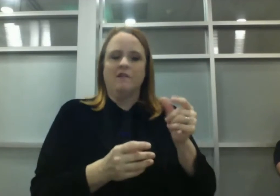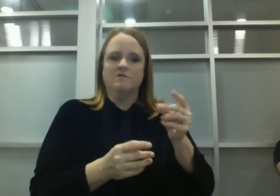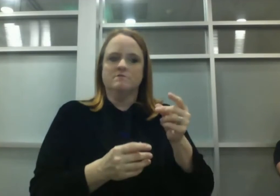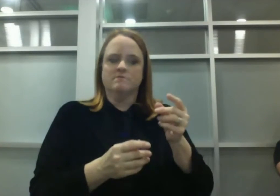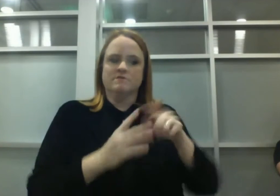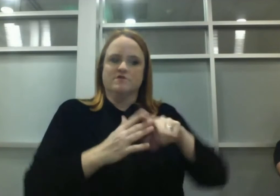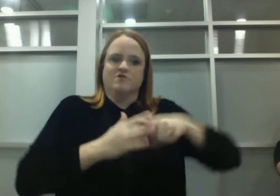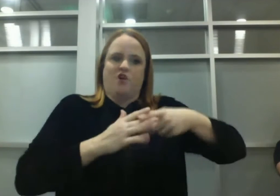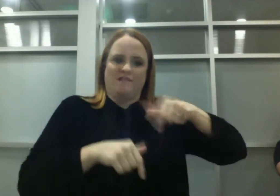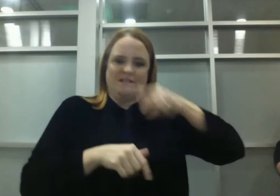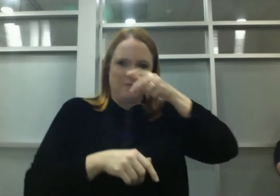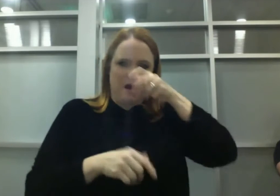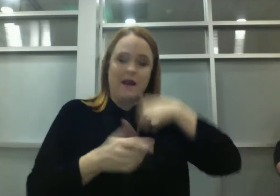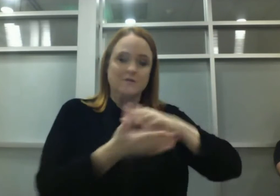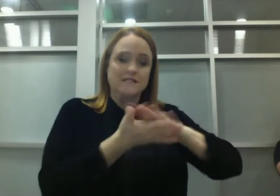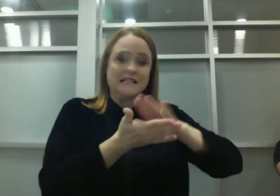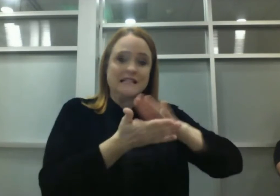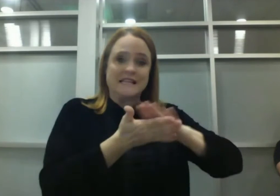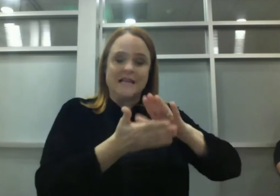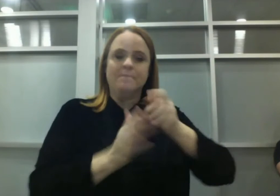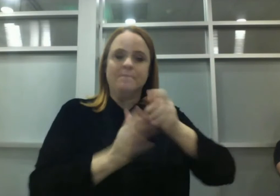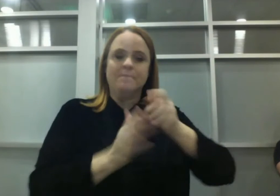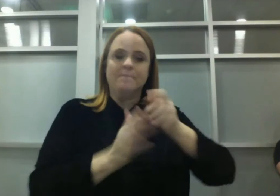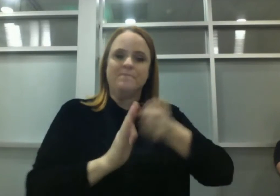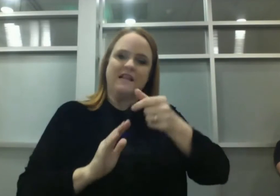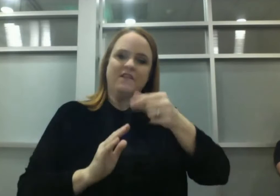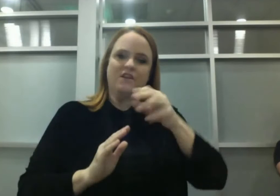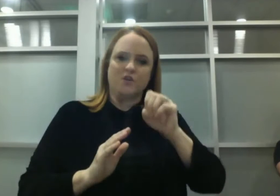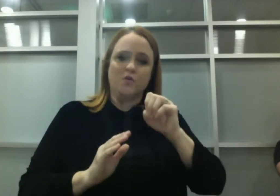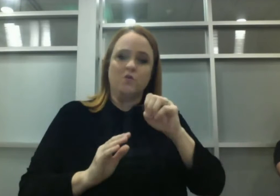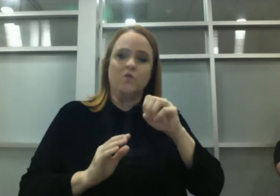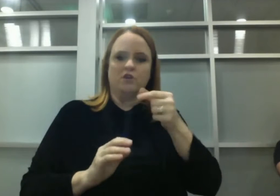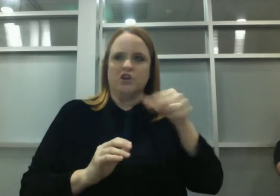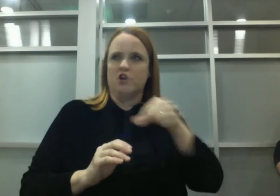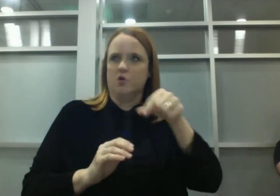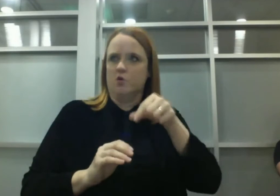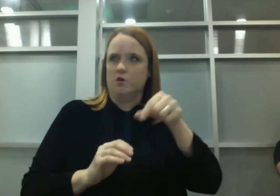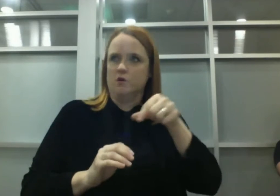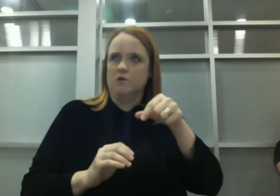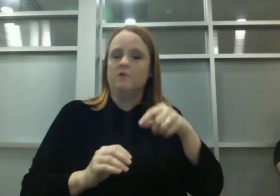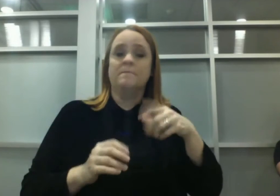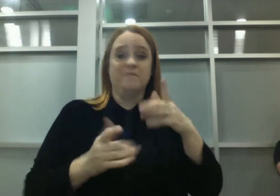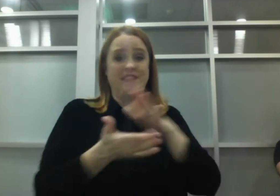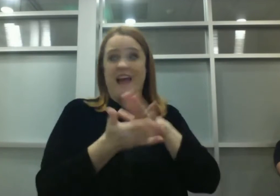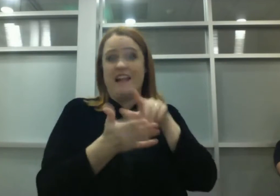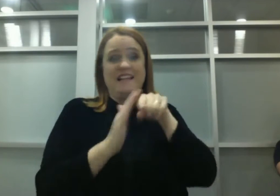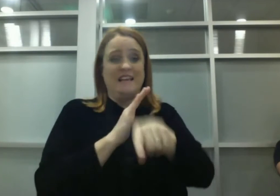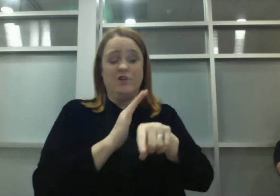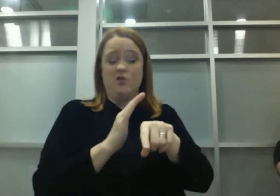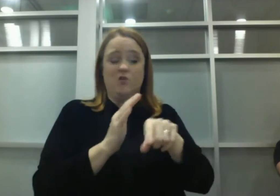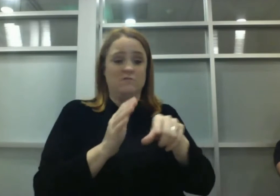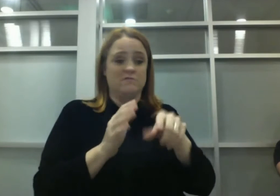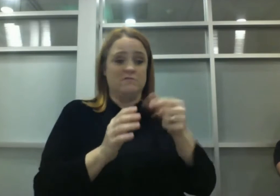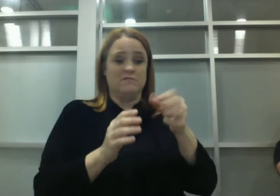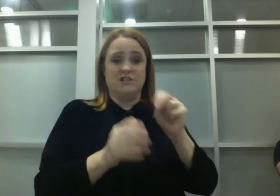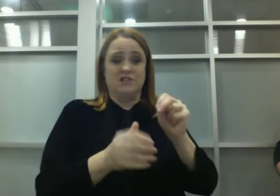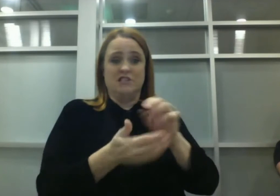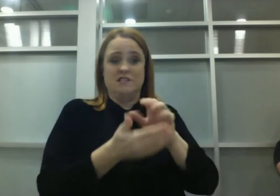between tests by deleting the queue. And so that killed the gen server cleanly. But as the book talks about, the